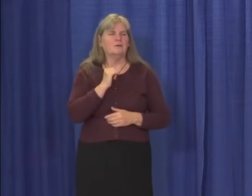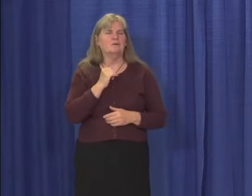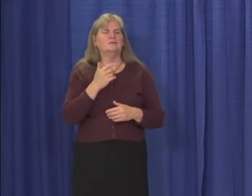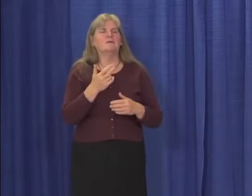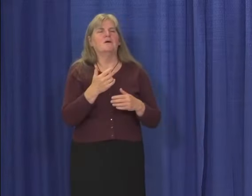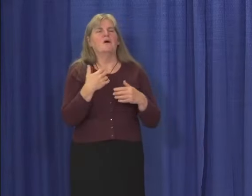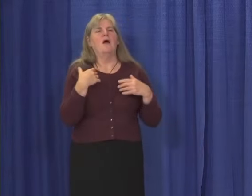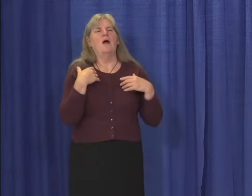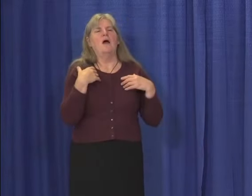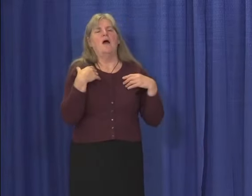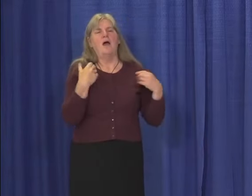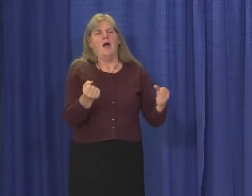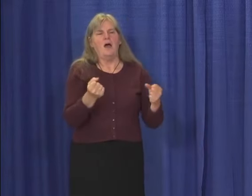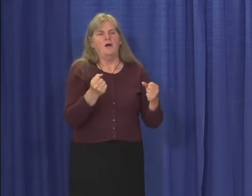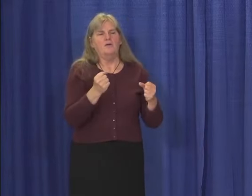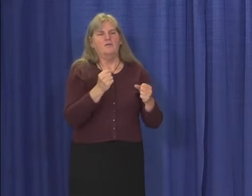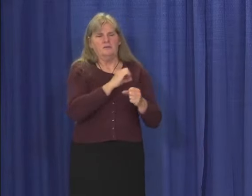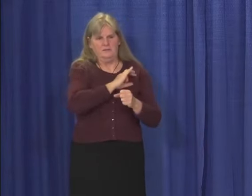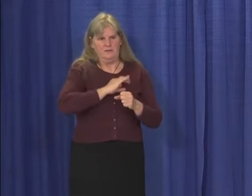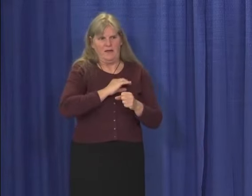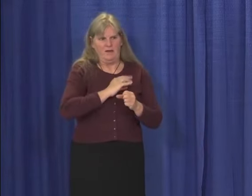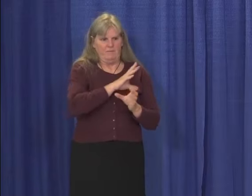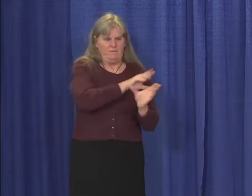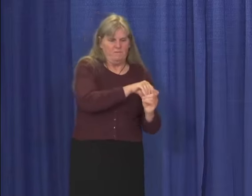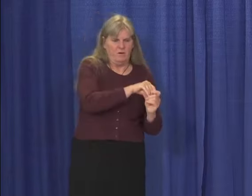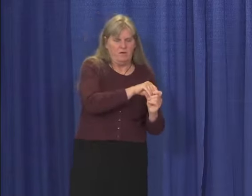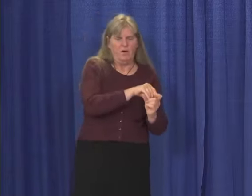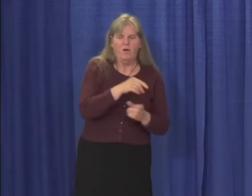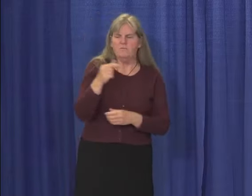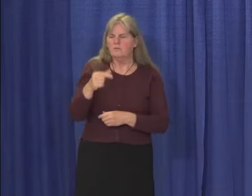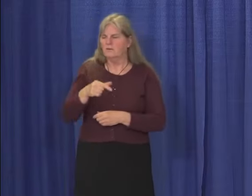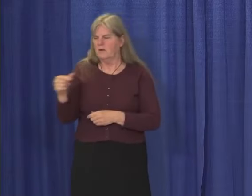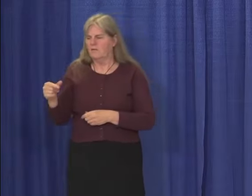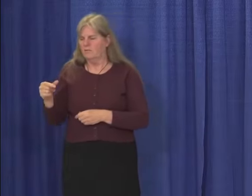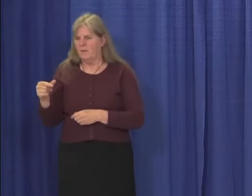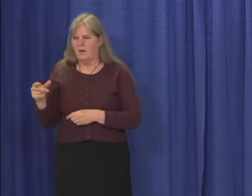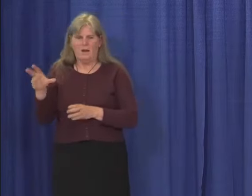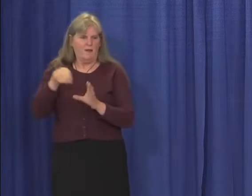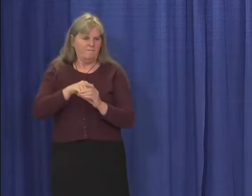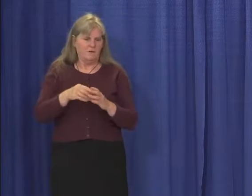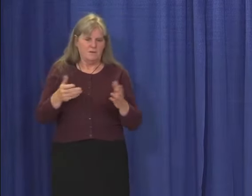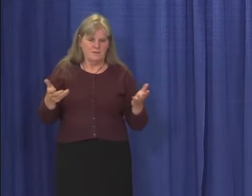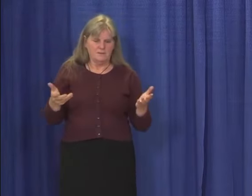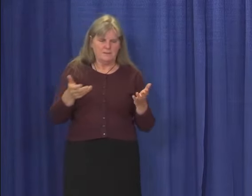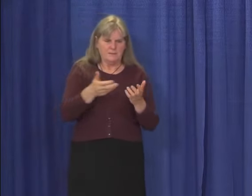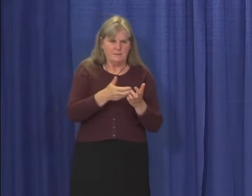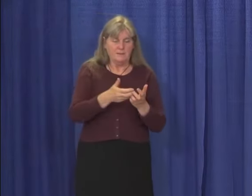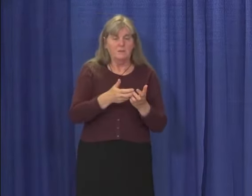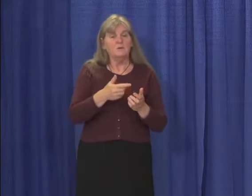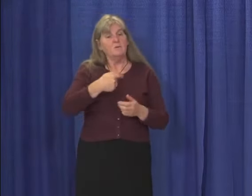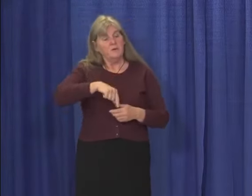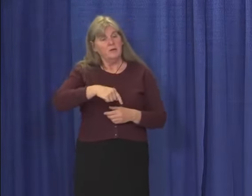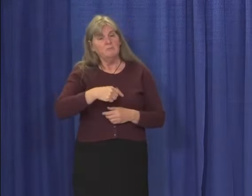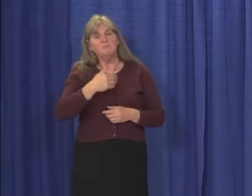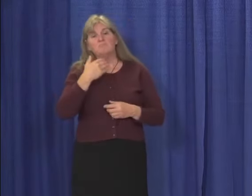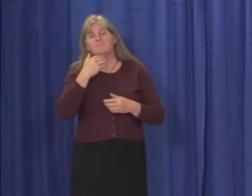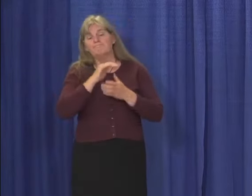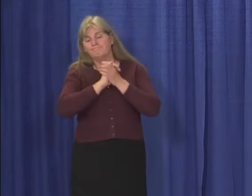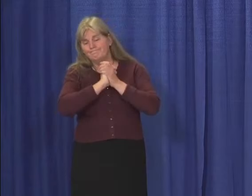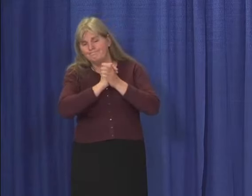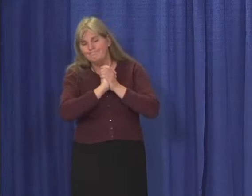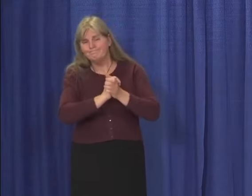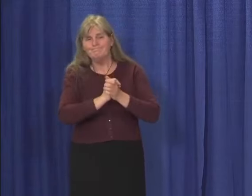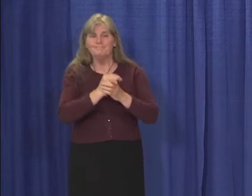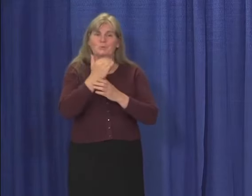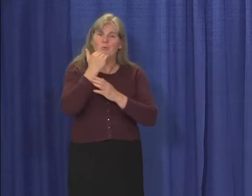partners. And we need to, and now at this stage, while we congratulate ourselves on how far we've gotten, and